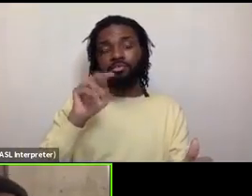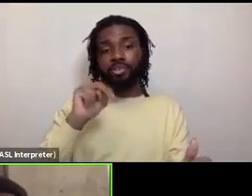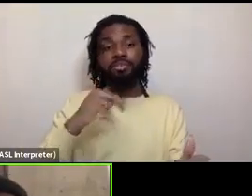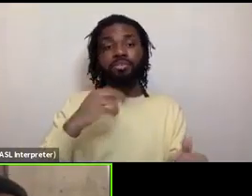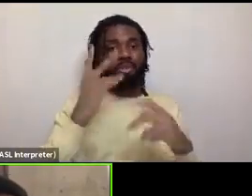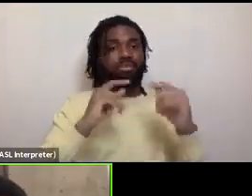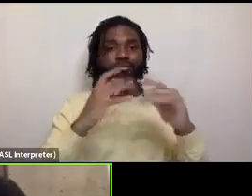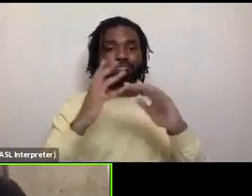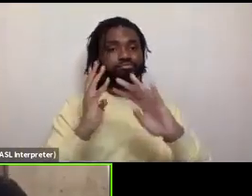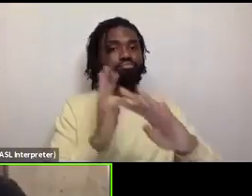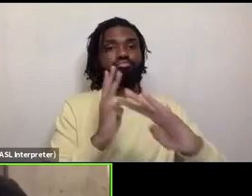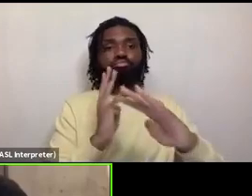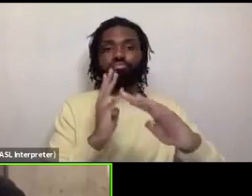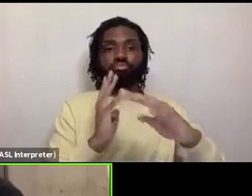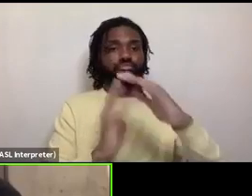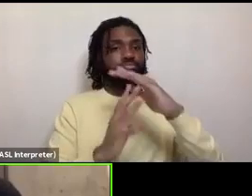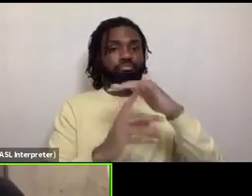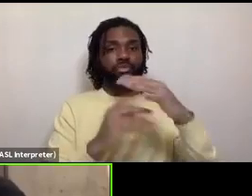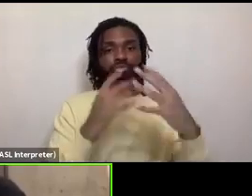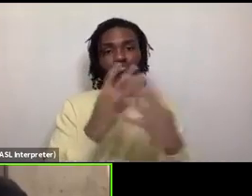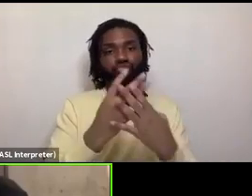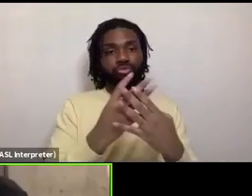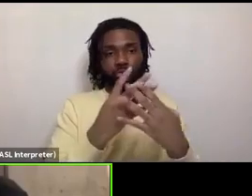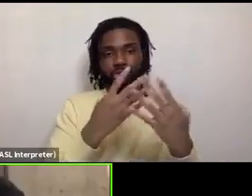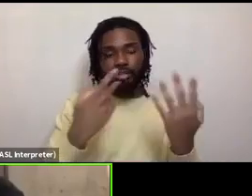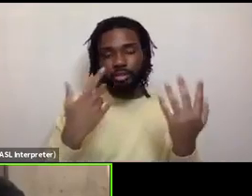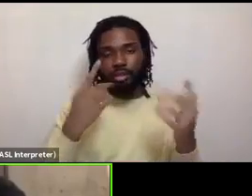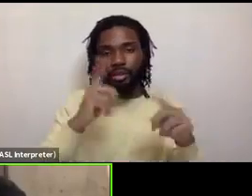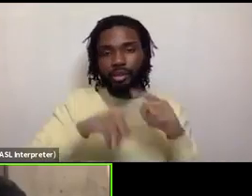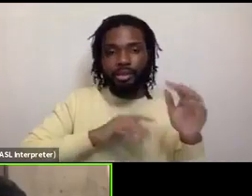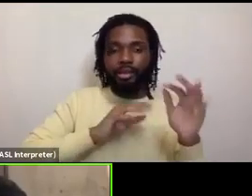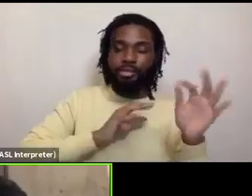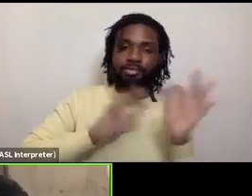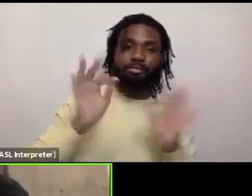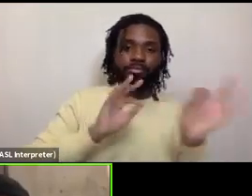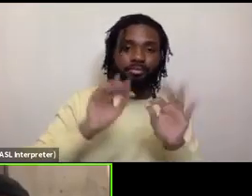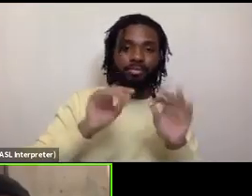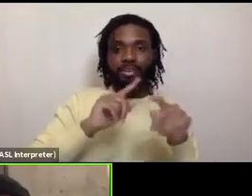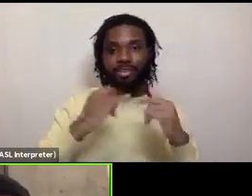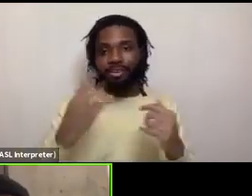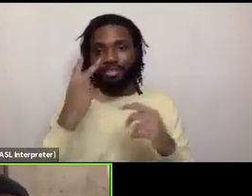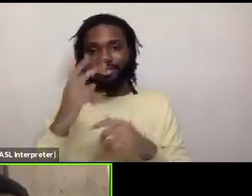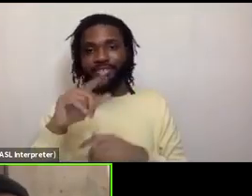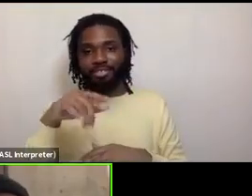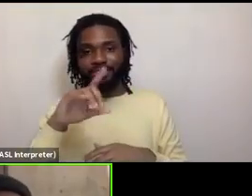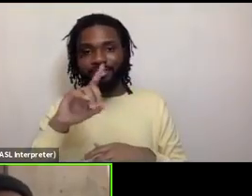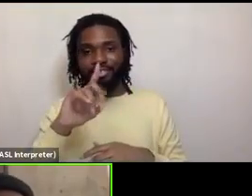And I don't have time to talk about that. There's a Q&A, I see Dustin's on the screen now.